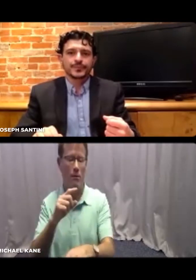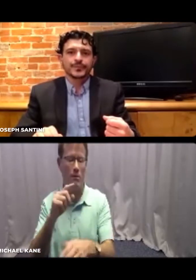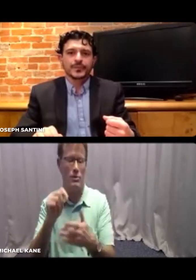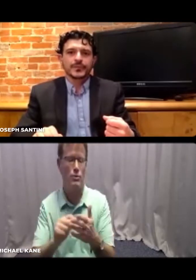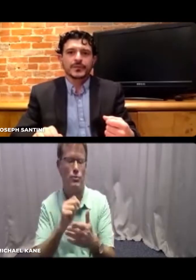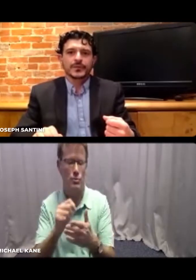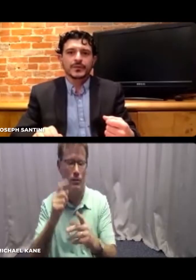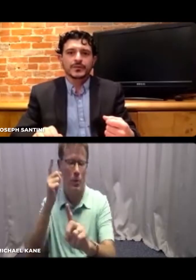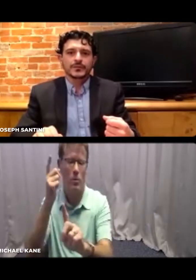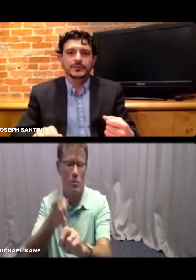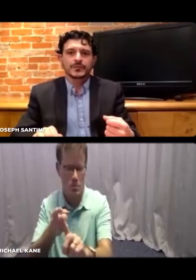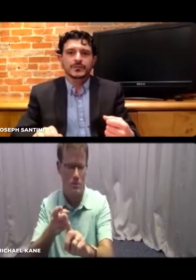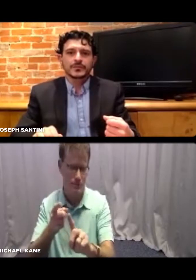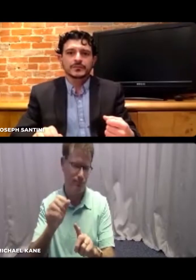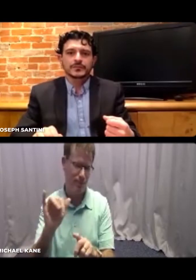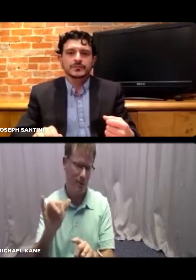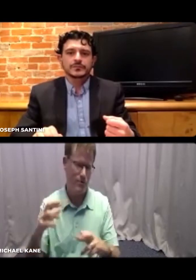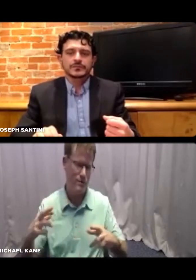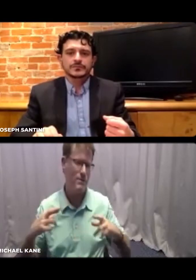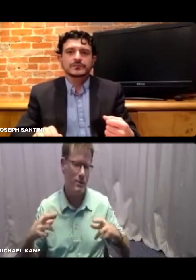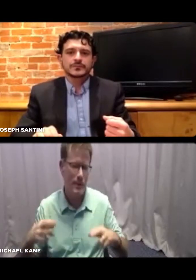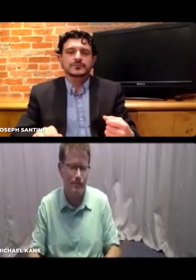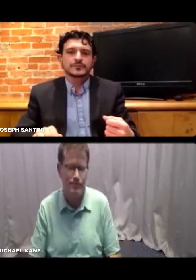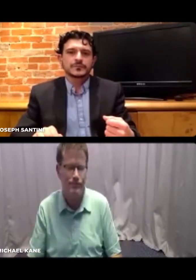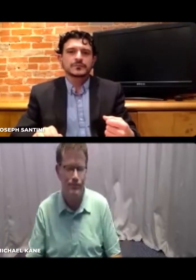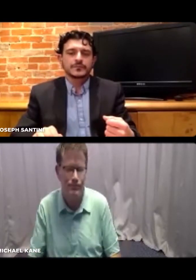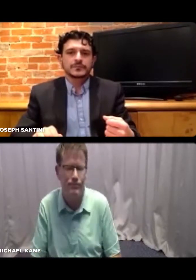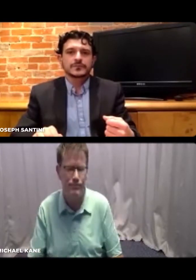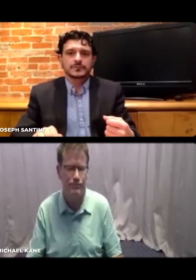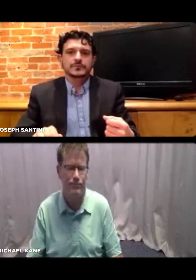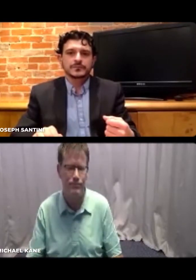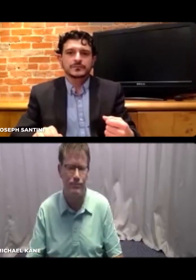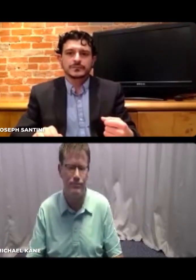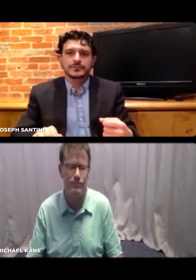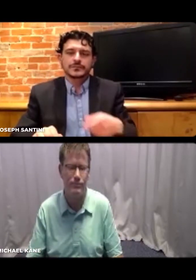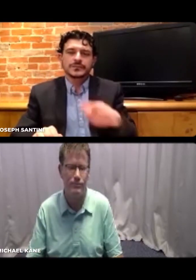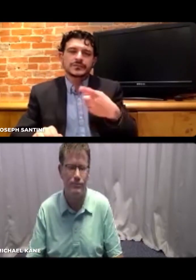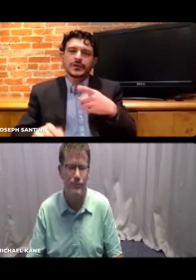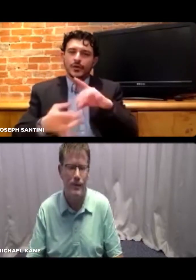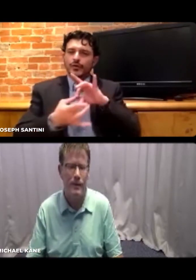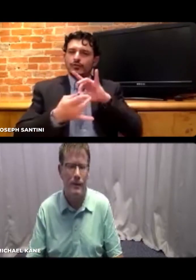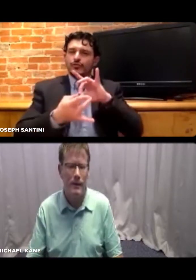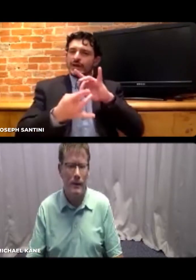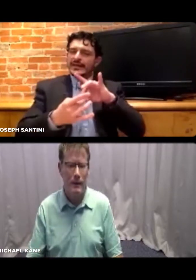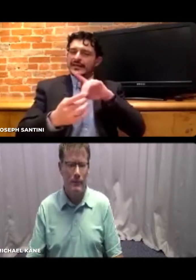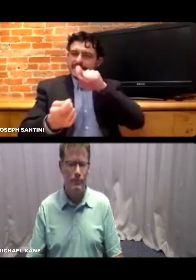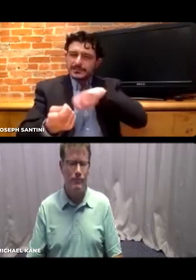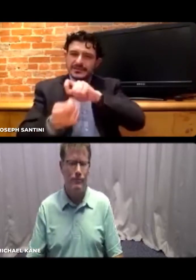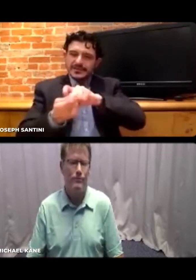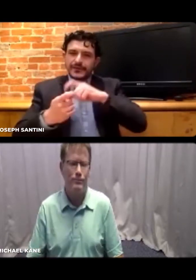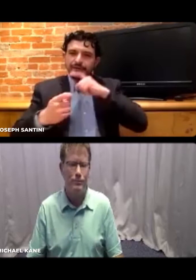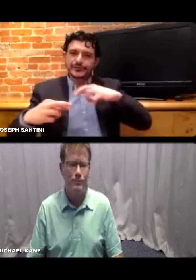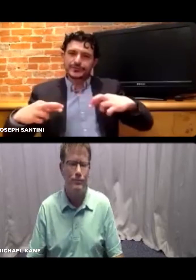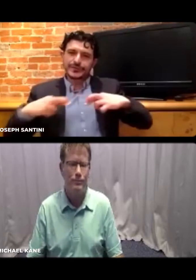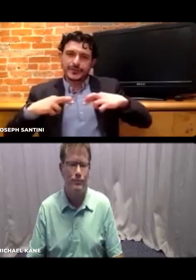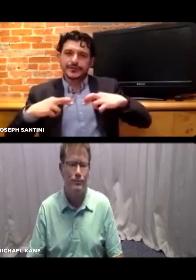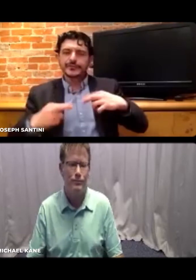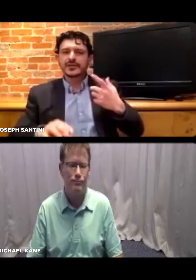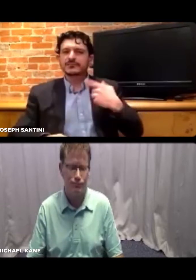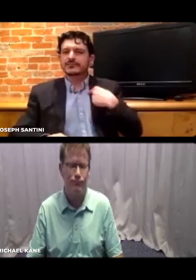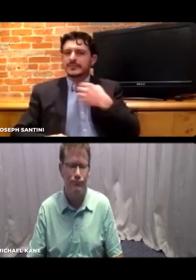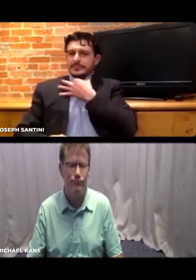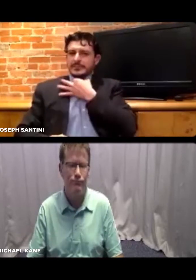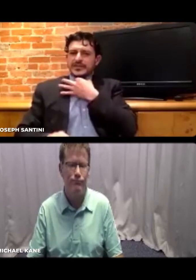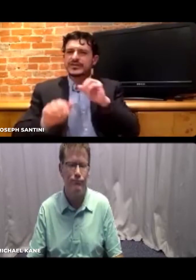also for your long-term goals like retirement. I see. And related specifically to retirement,